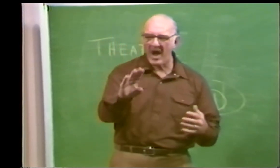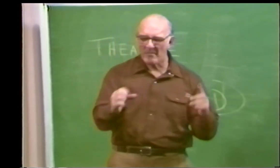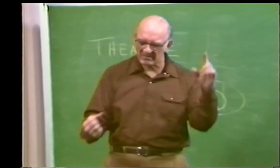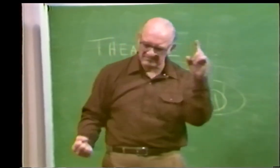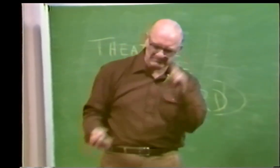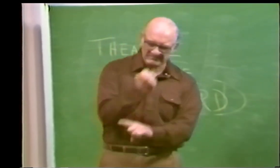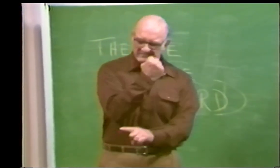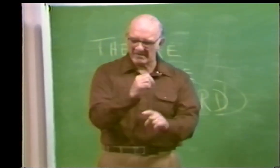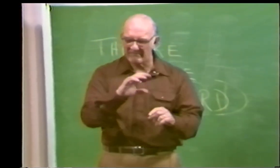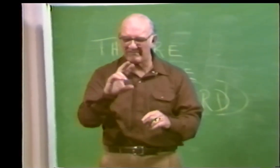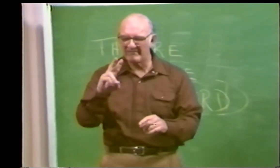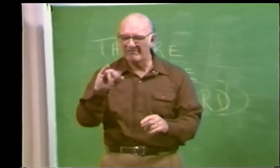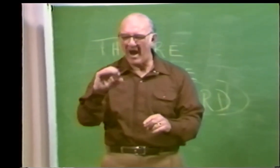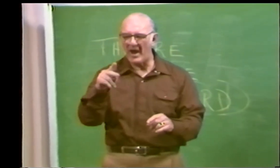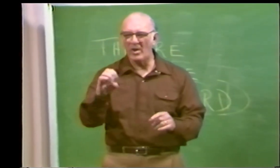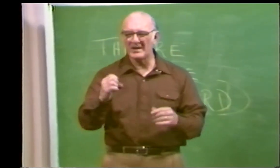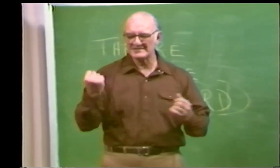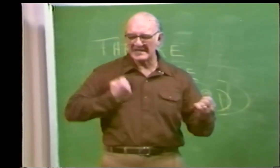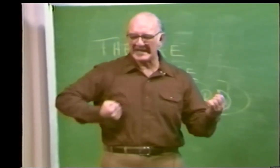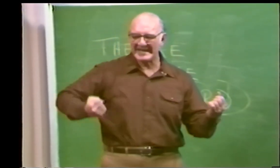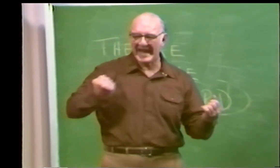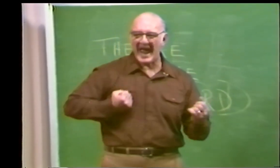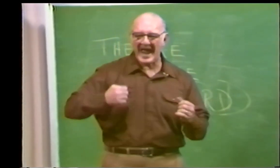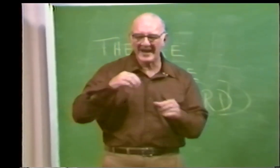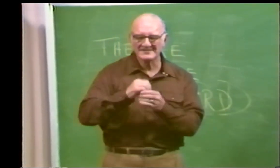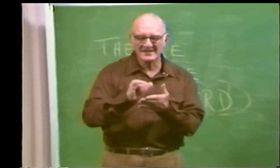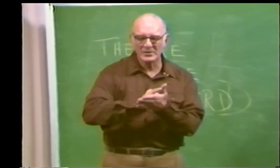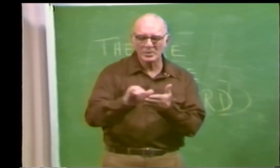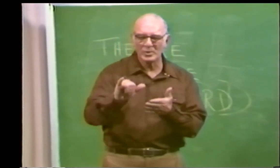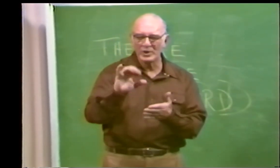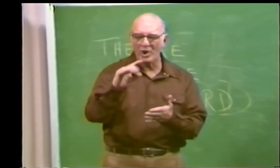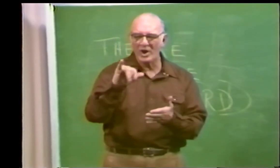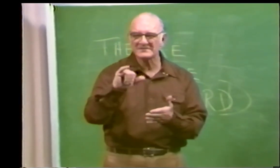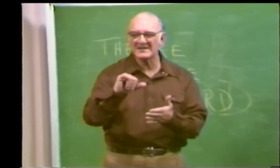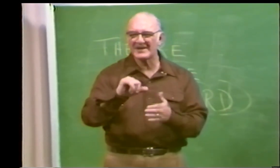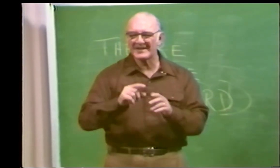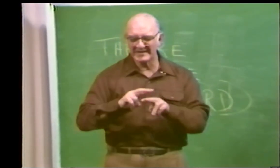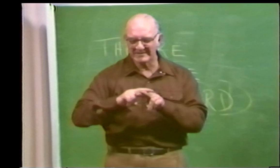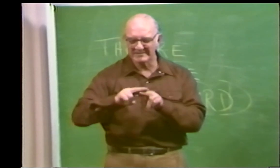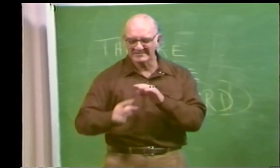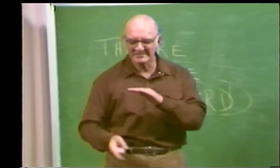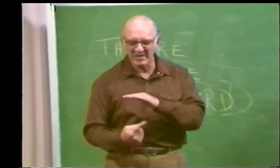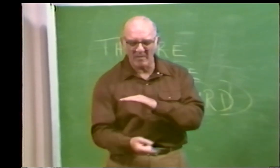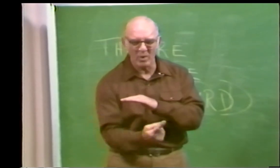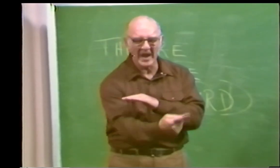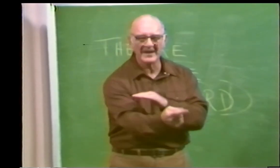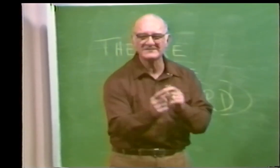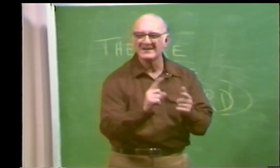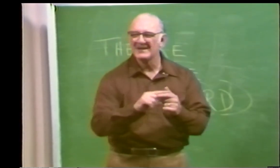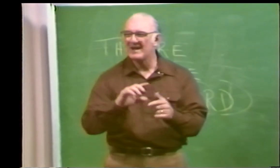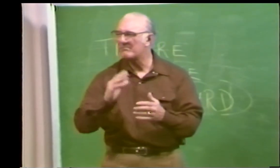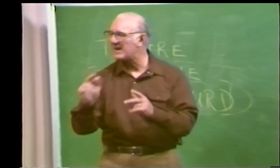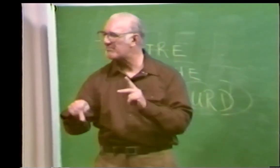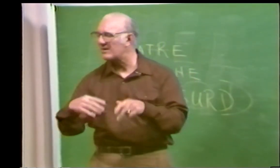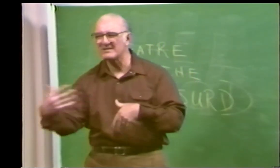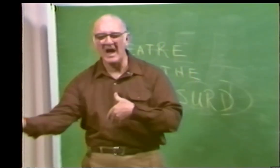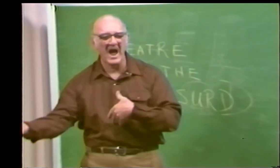Mob violence, gangs in New York City, subways. People